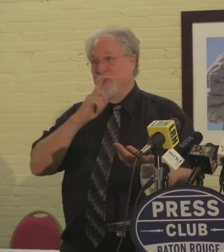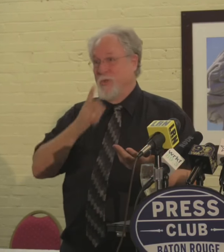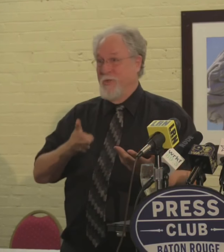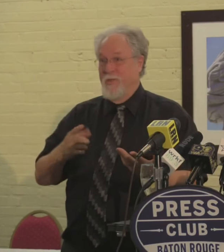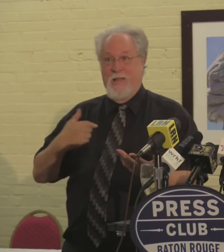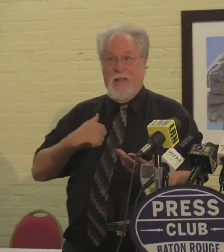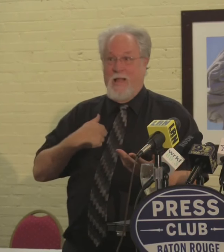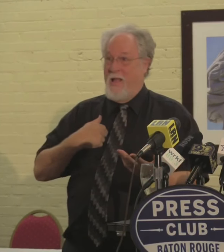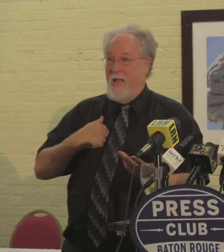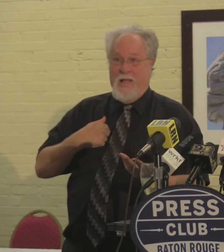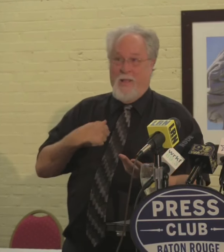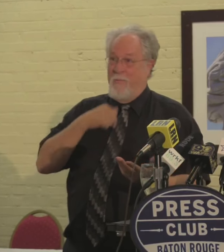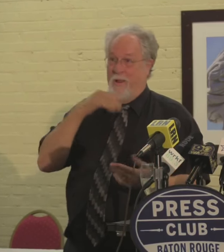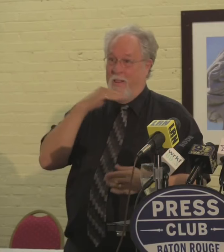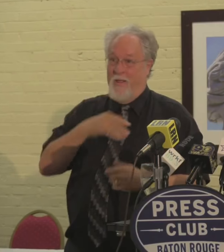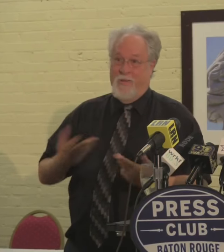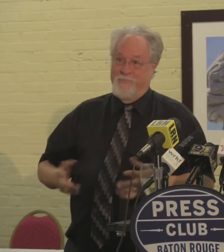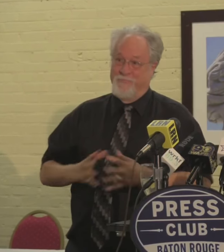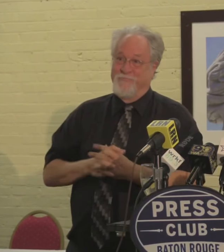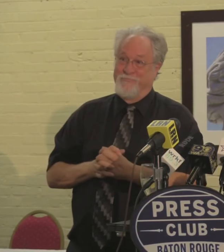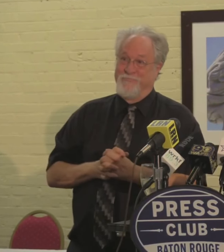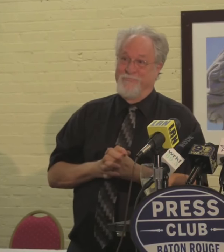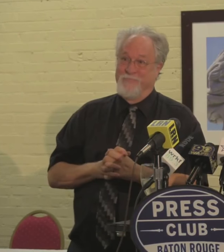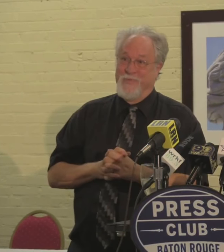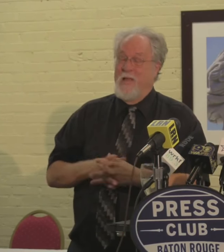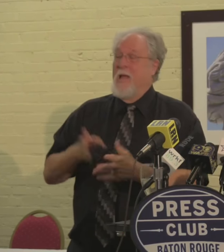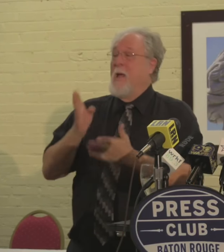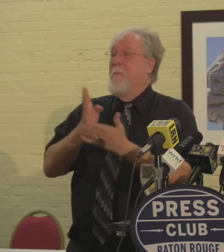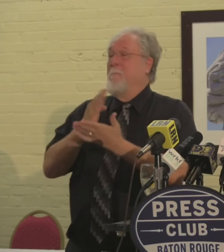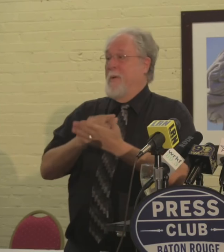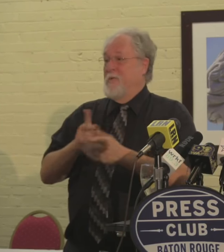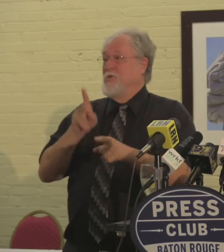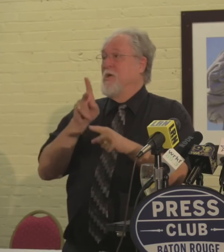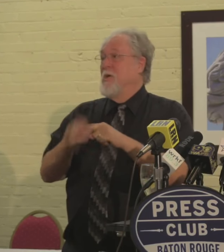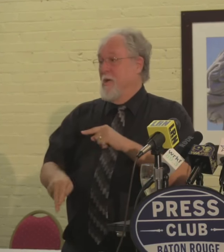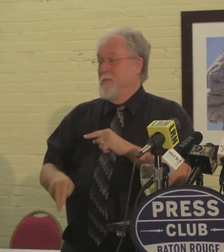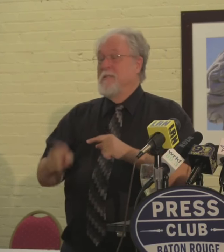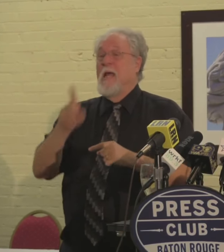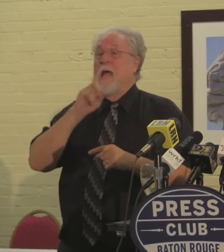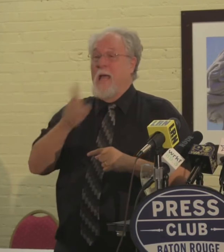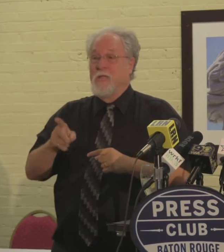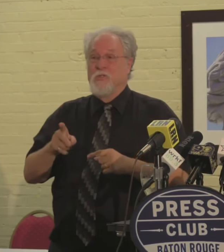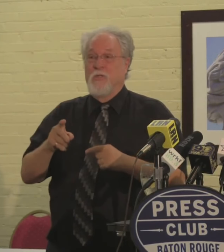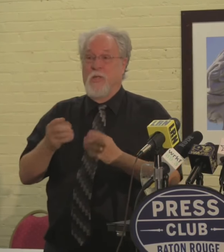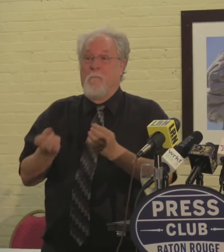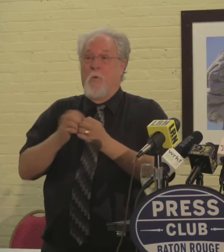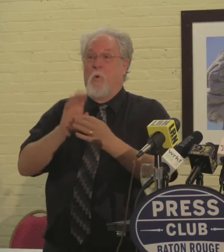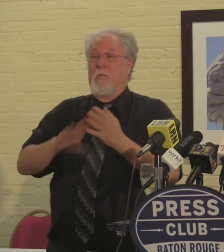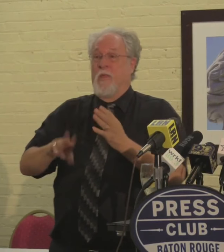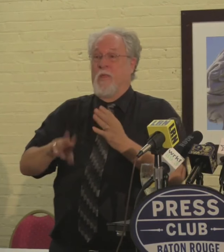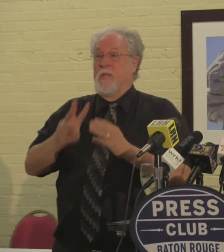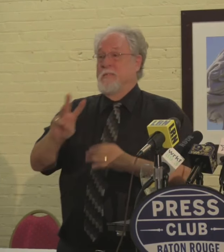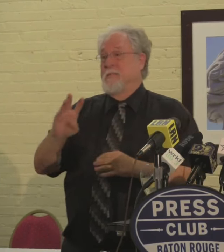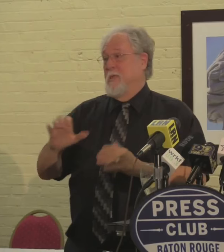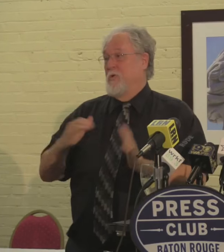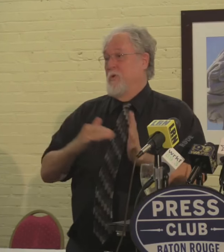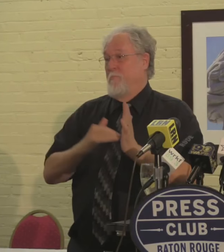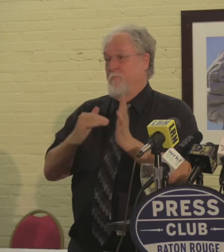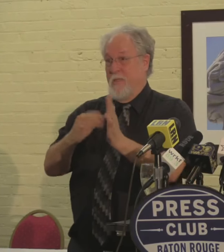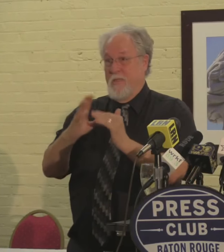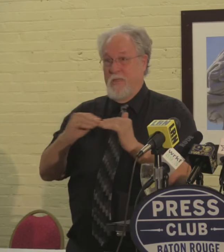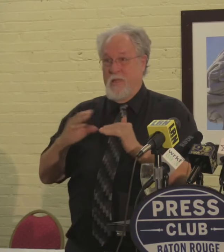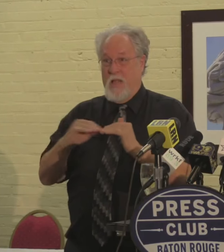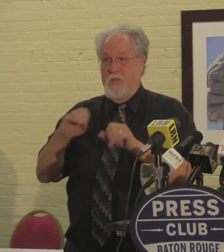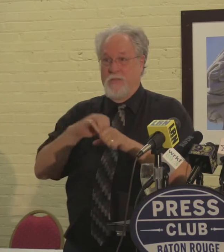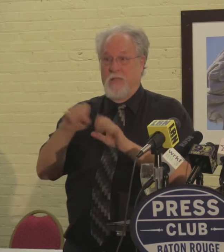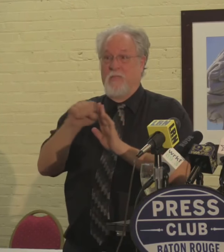I'm not the one who's lying. The budget cuts actually have exceeded $600 million in state